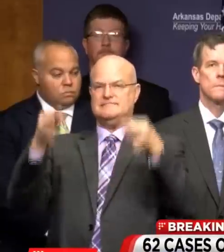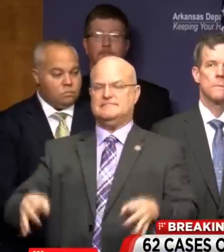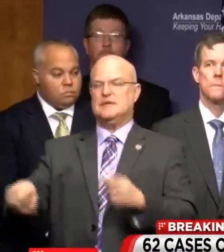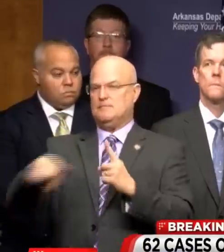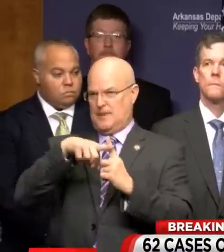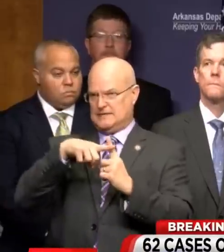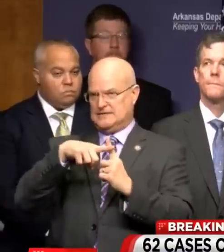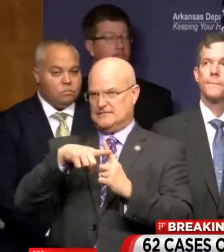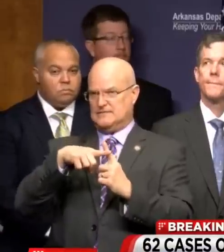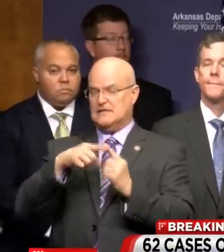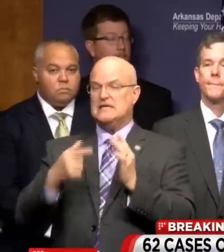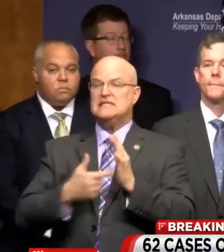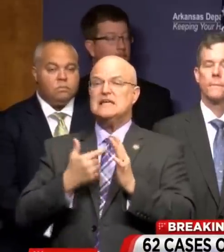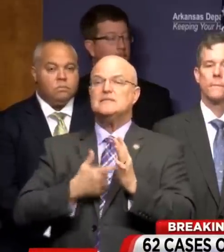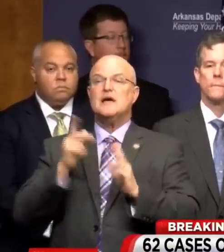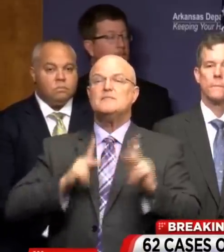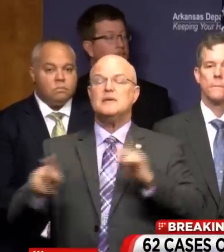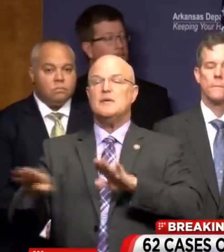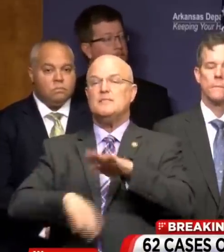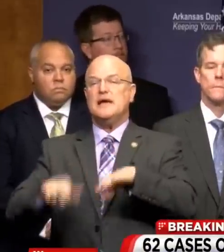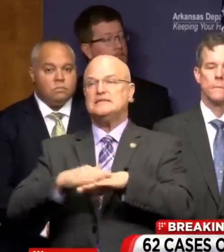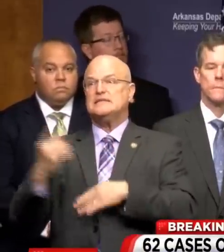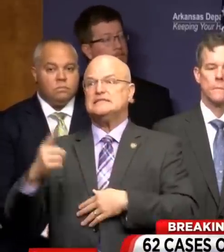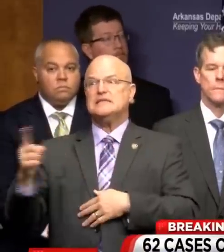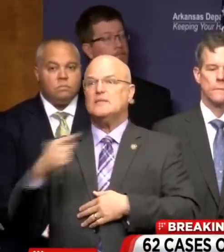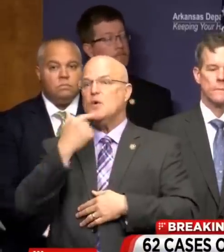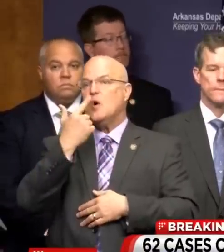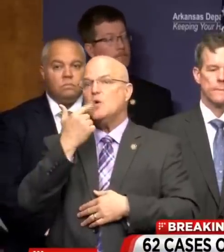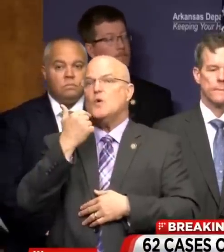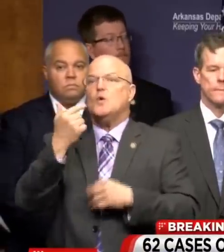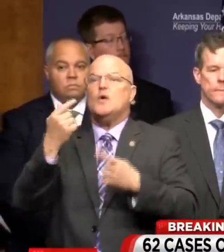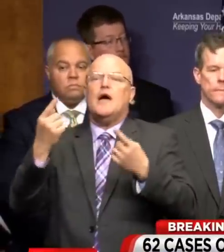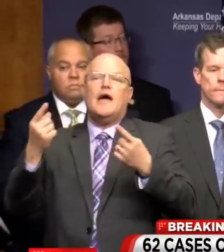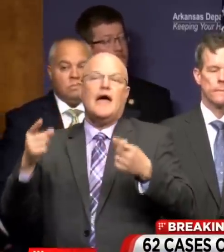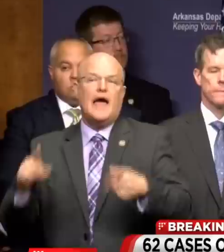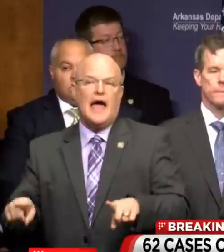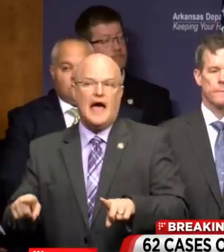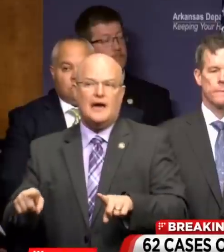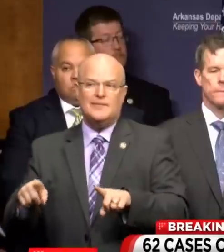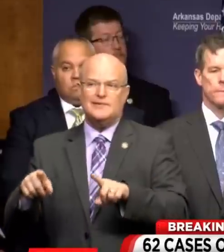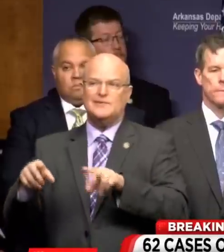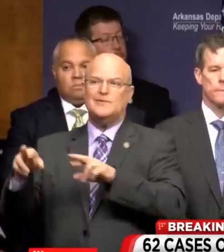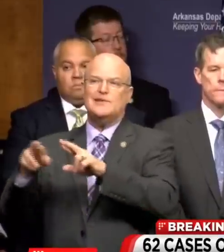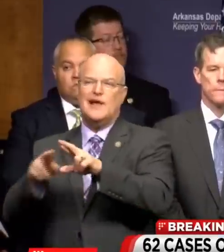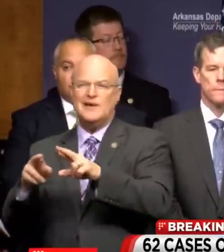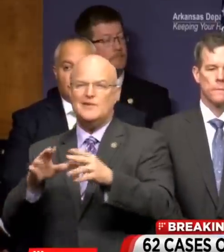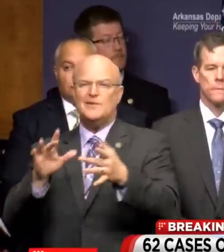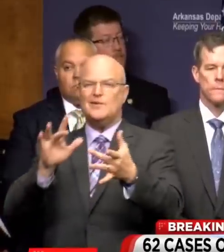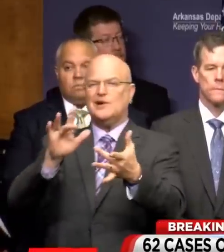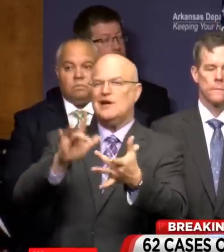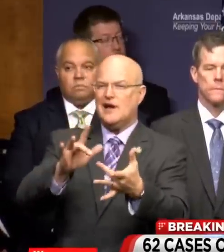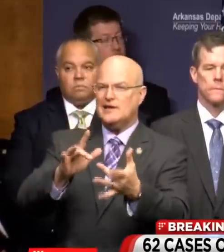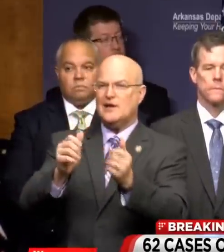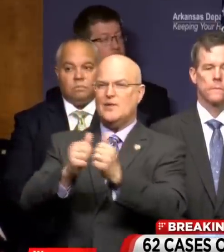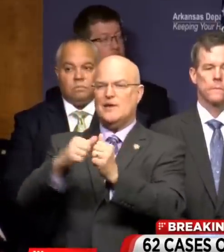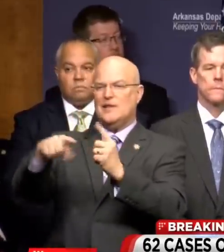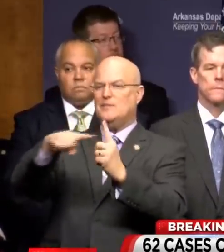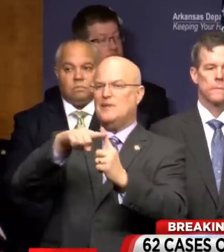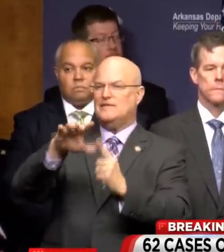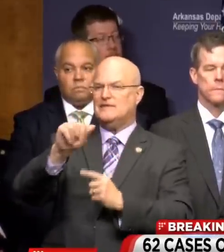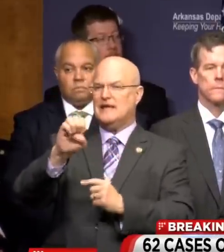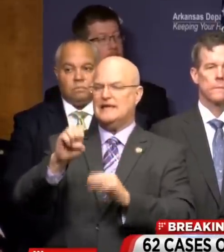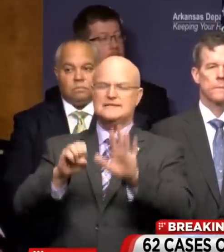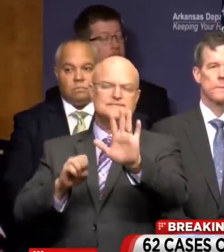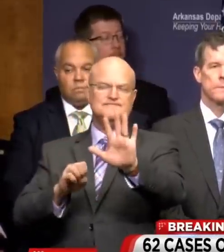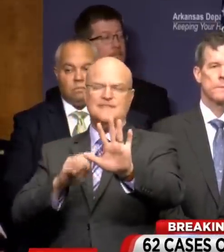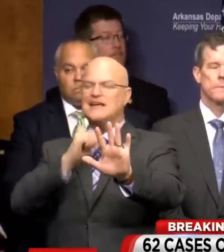case. Sometimes people take action based on someone who happened to be related to or had contact with a positive case.